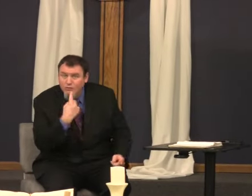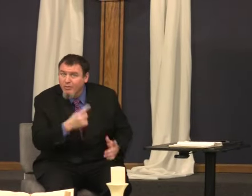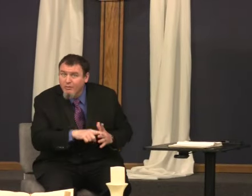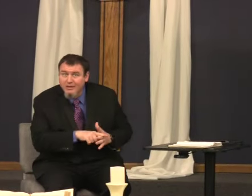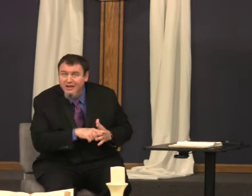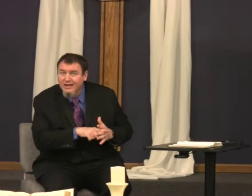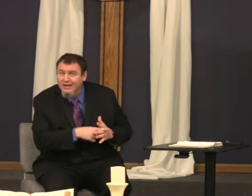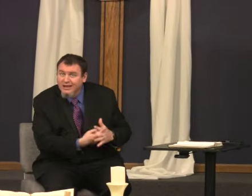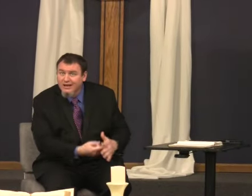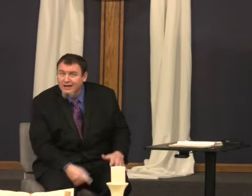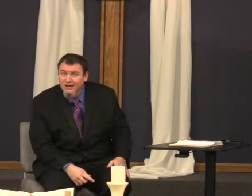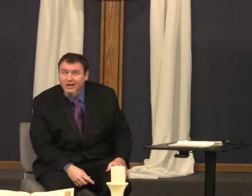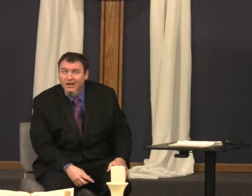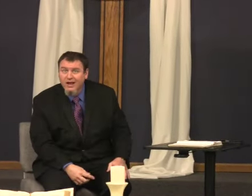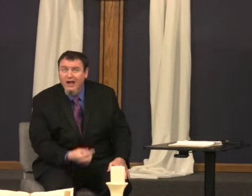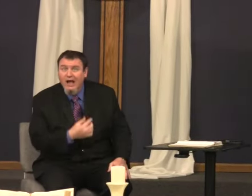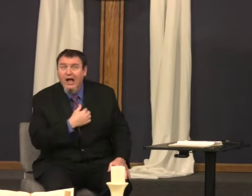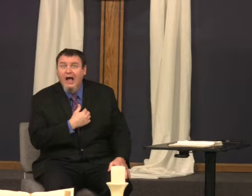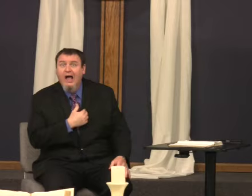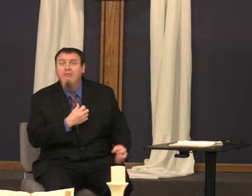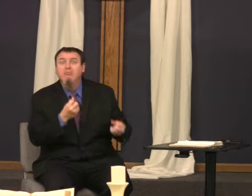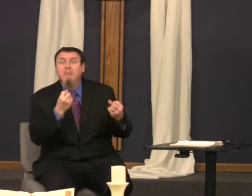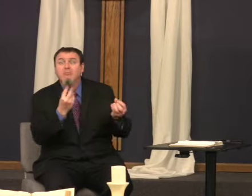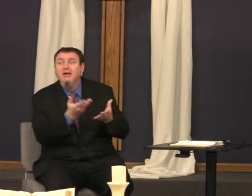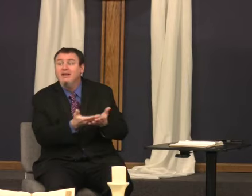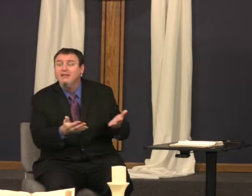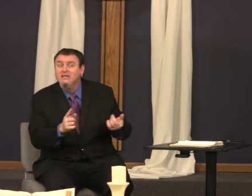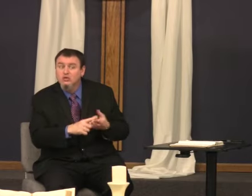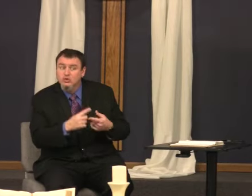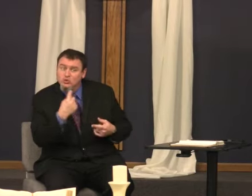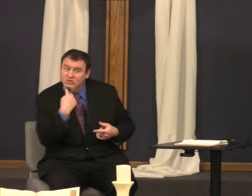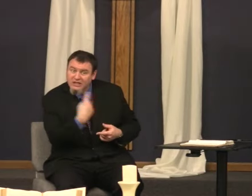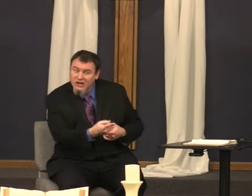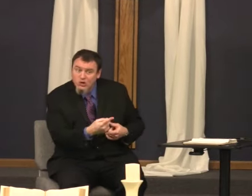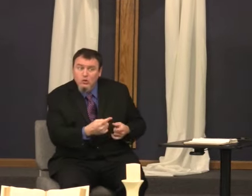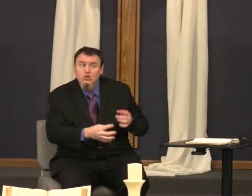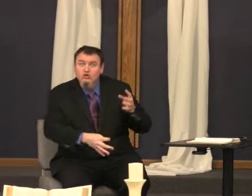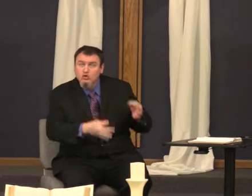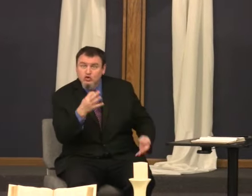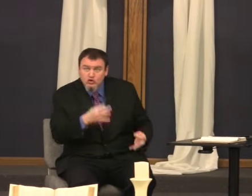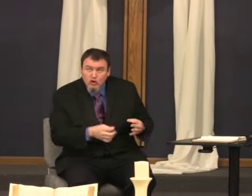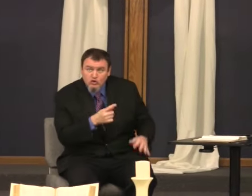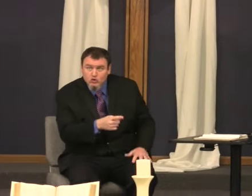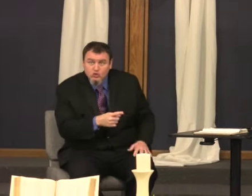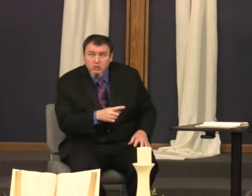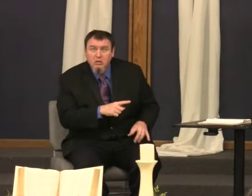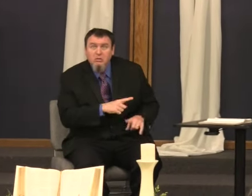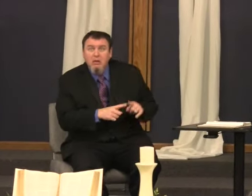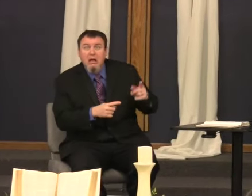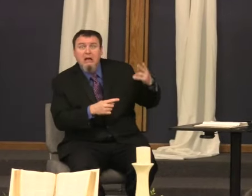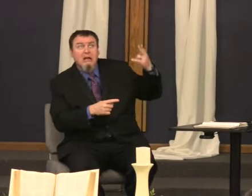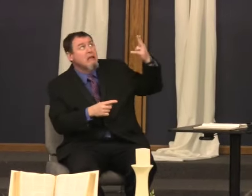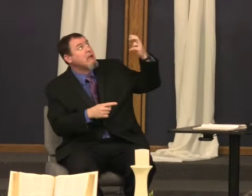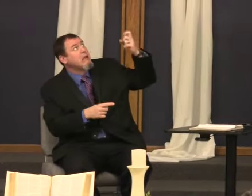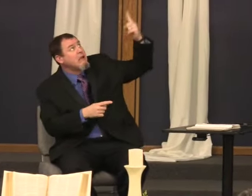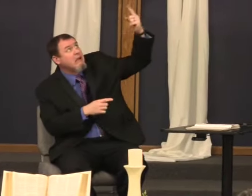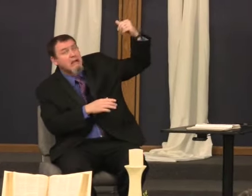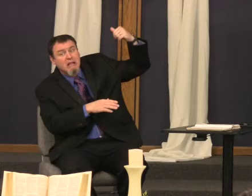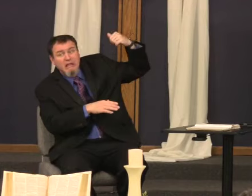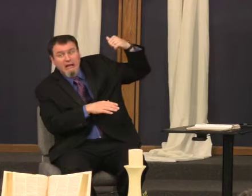even the same that I said unto you from the beginning. I have many things to say and to judge of you,